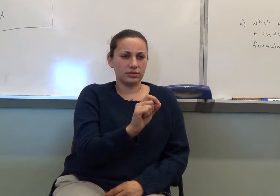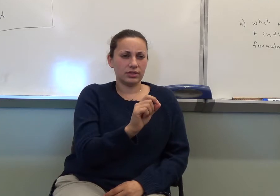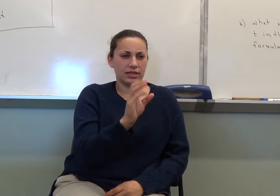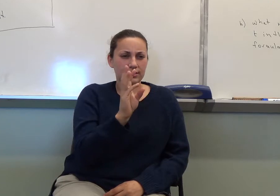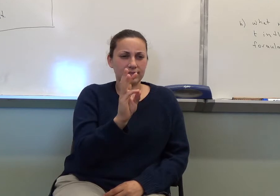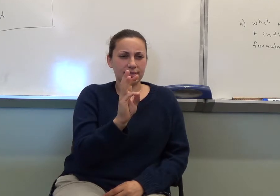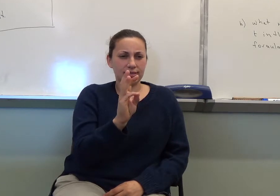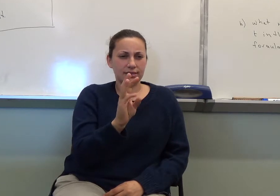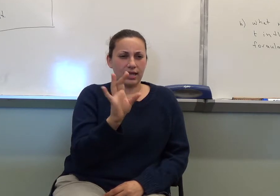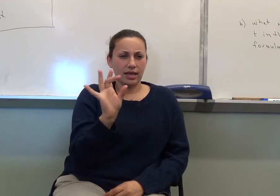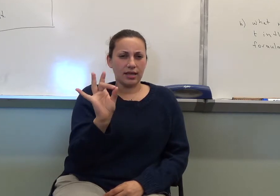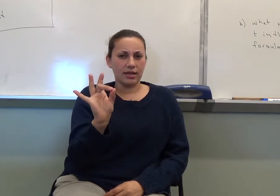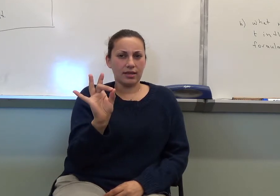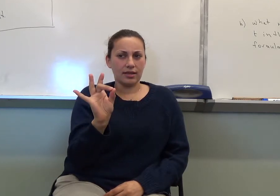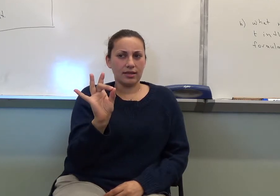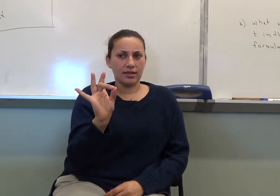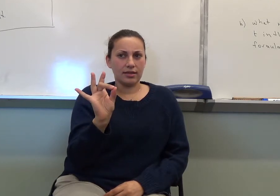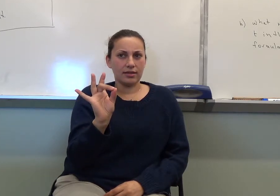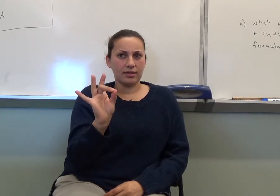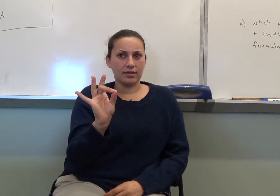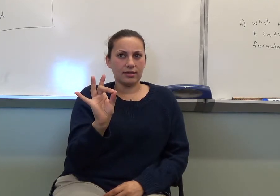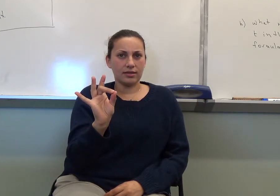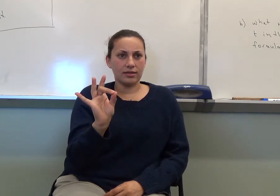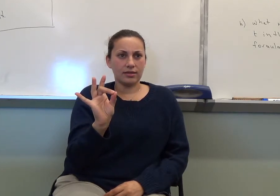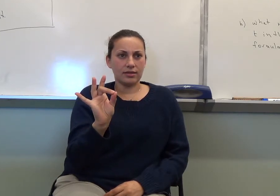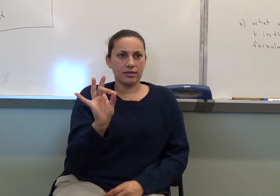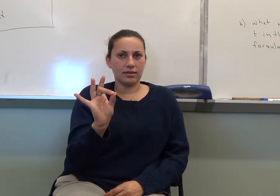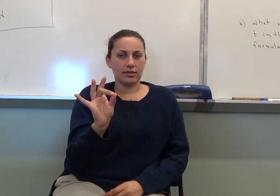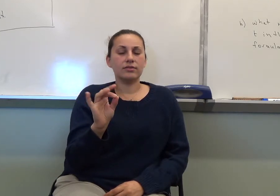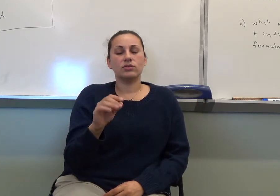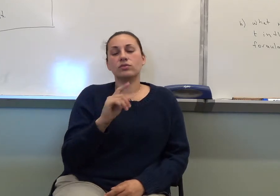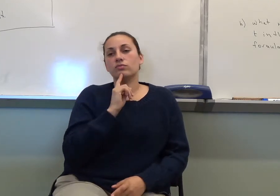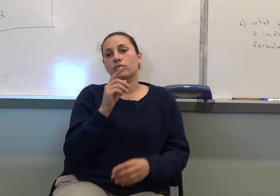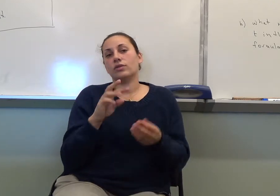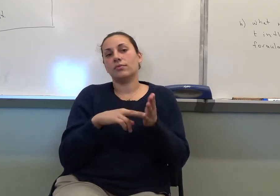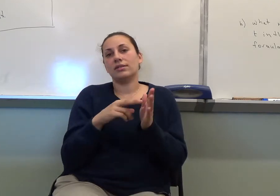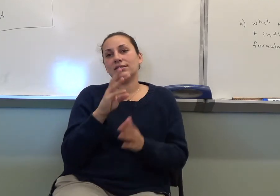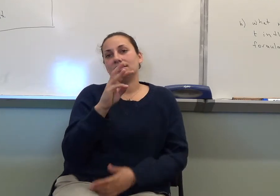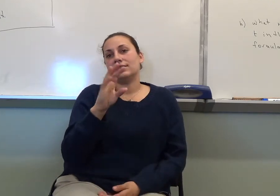0.68, and then if that's the case, then it's 68%, okay?